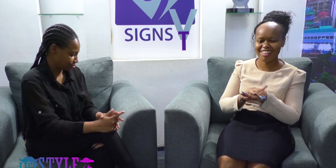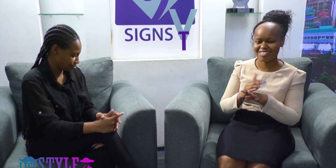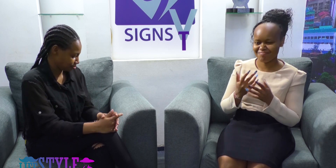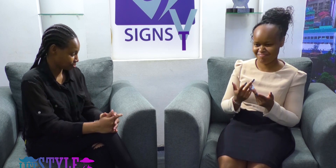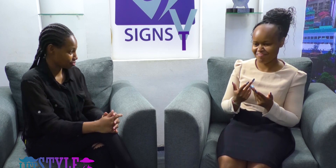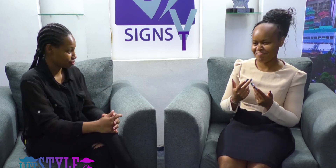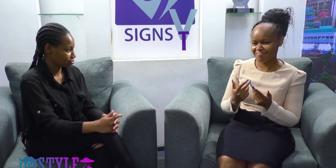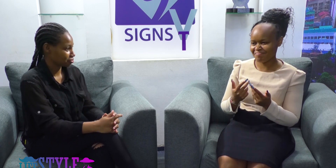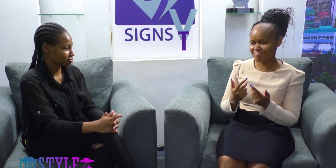the interpreters.